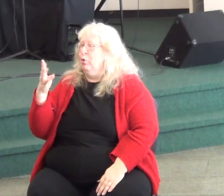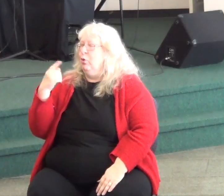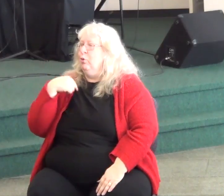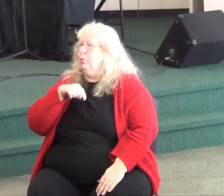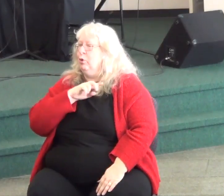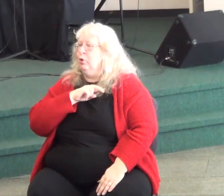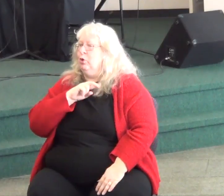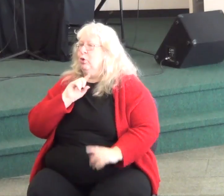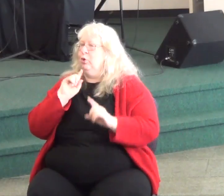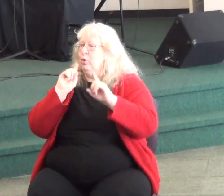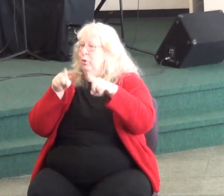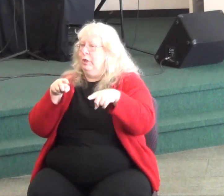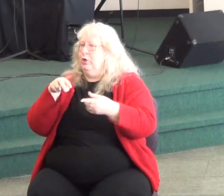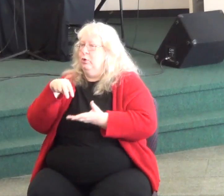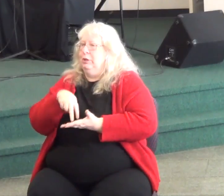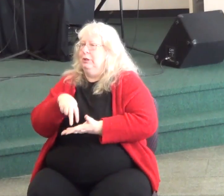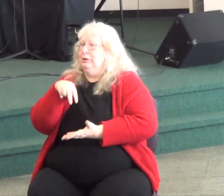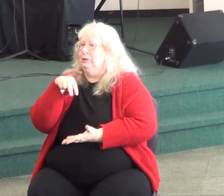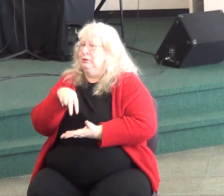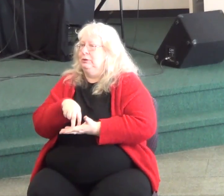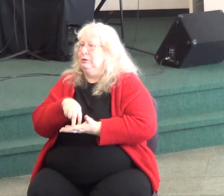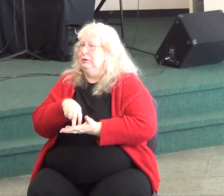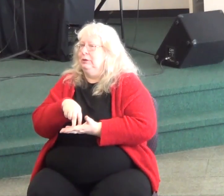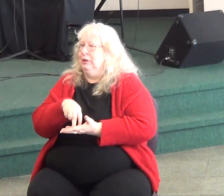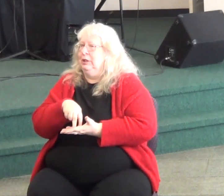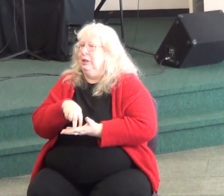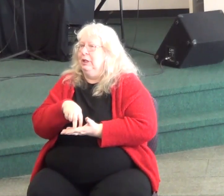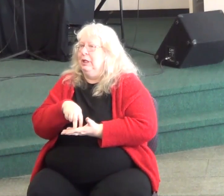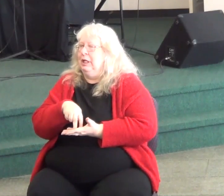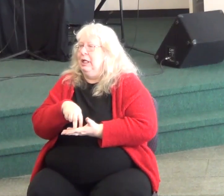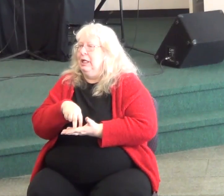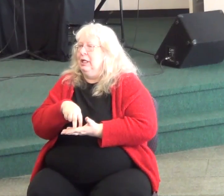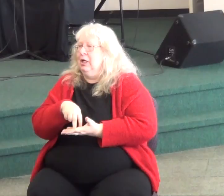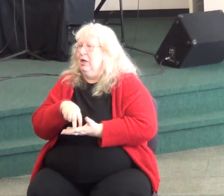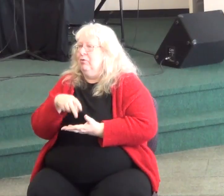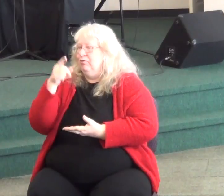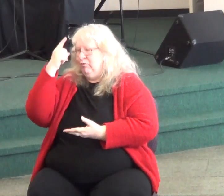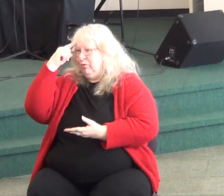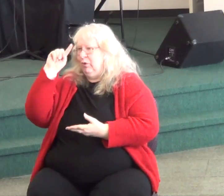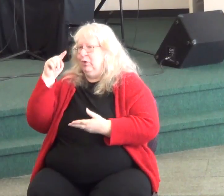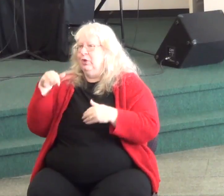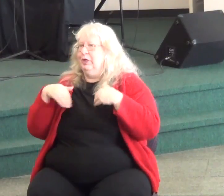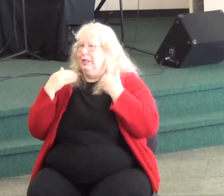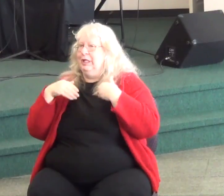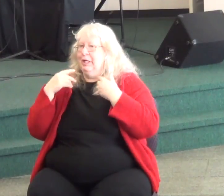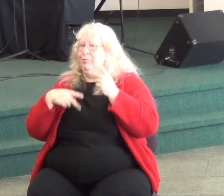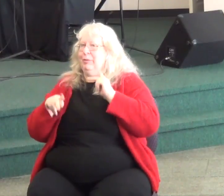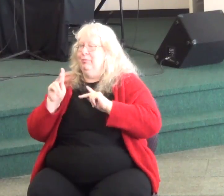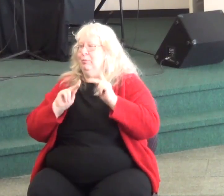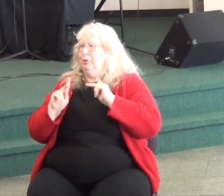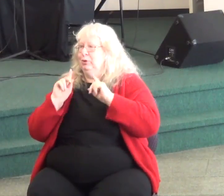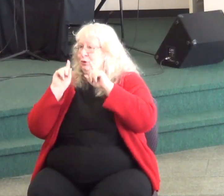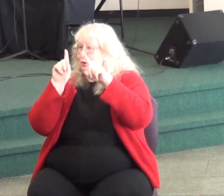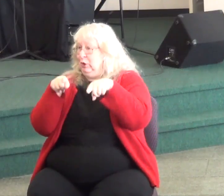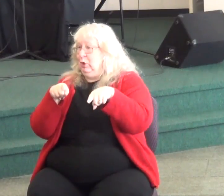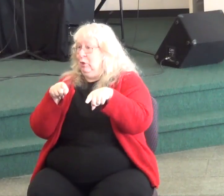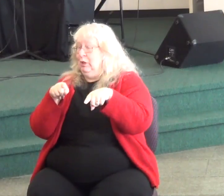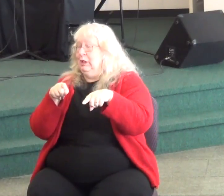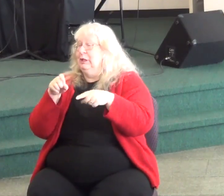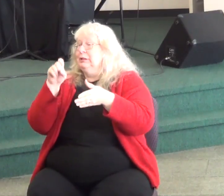an increased risk of injury, so we will have waivers for the parents to sign. If your child wants to go, it's $30 for them, and we'll